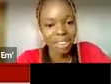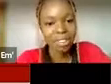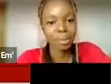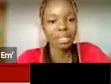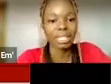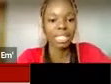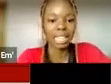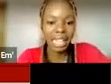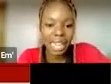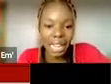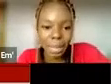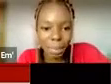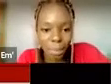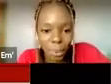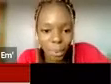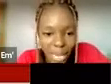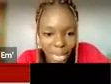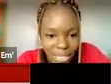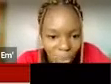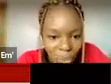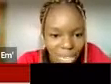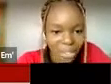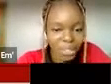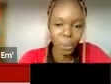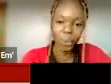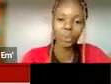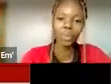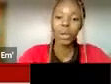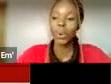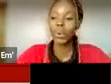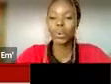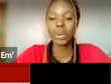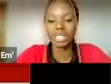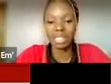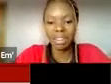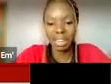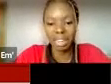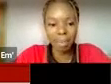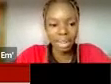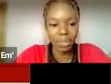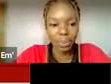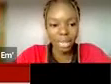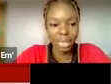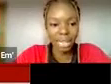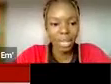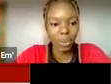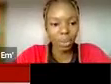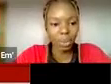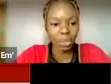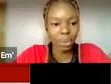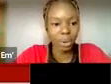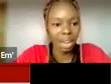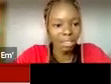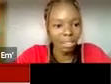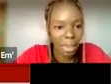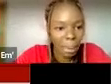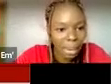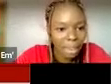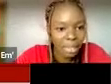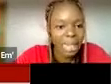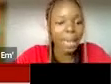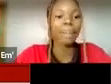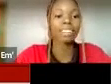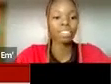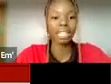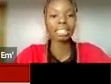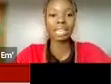Amadi from St. Clair Ebukuya Secondary School, who is the grand prize winner. We also have